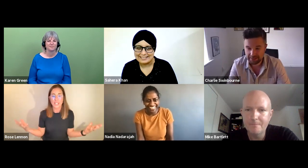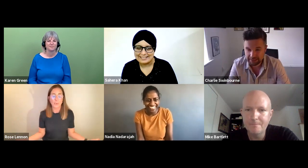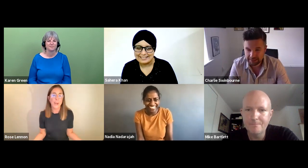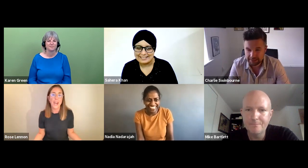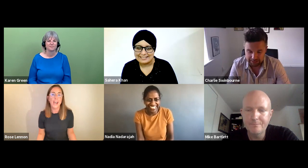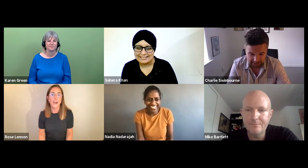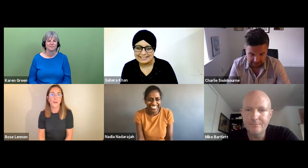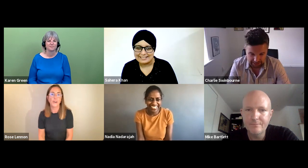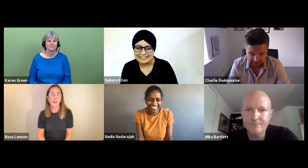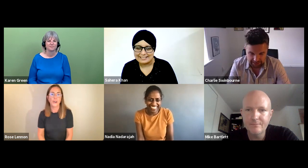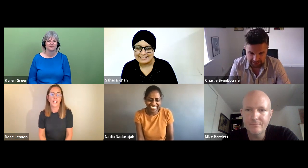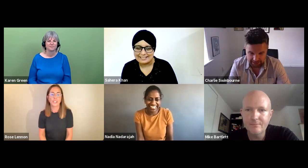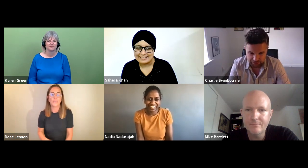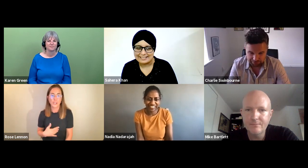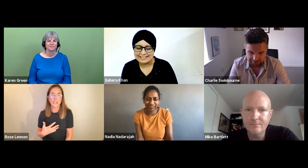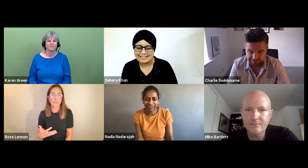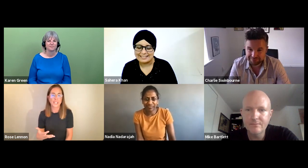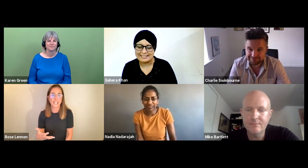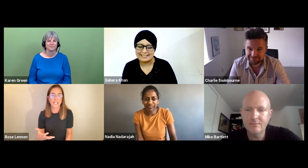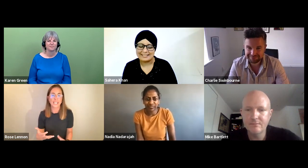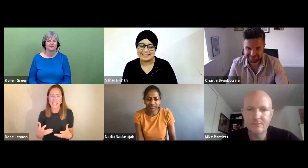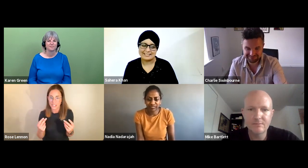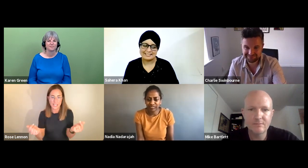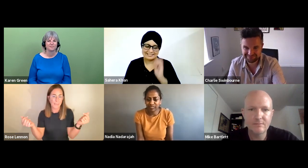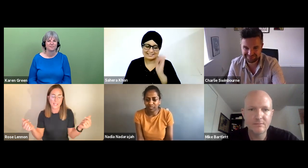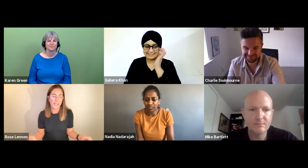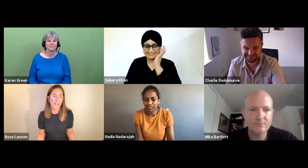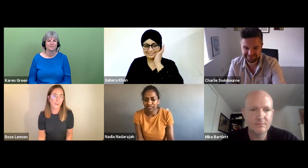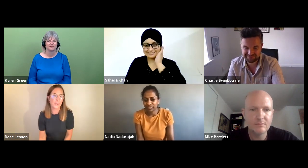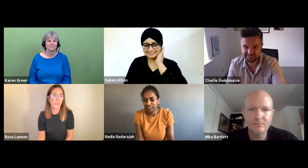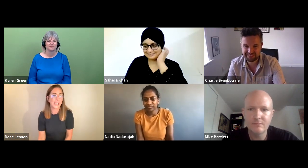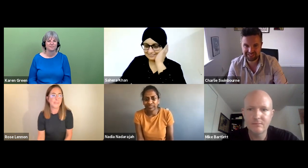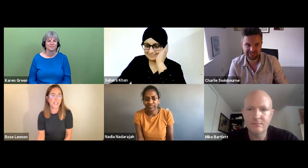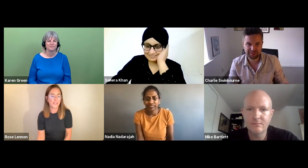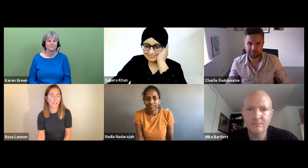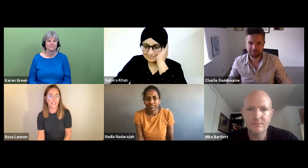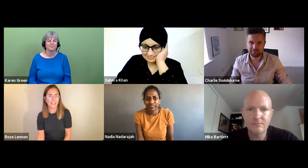that prepare, or are you working towards a deadline and then it just comes with a heap load of adrenaline?